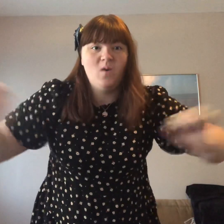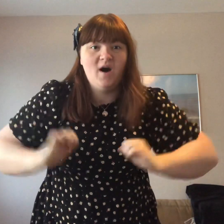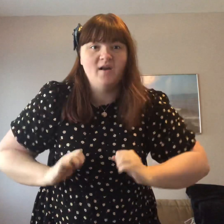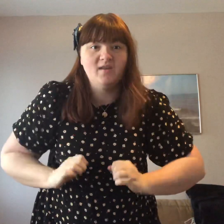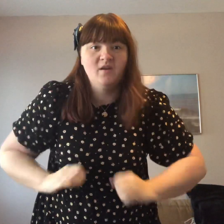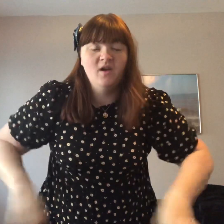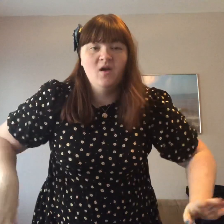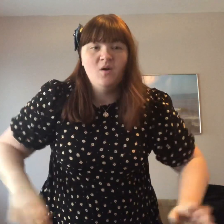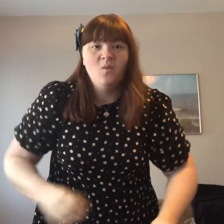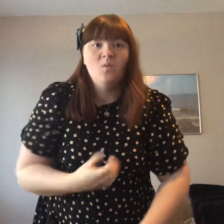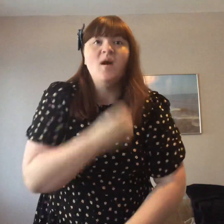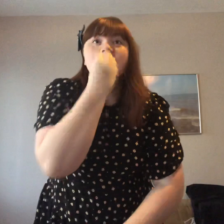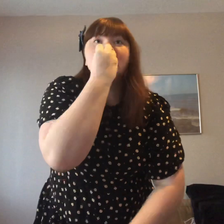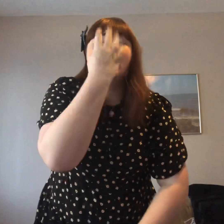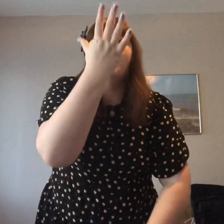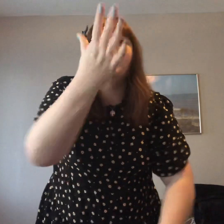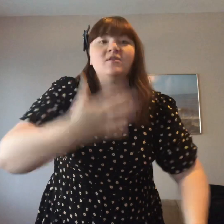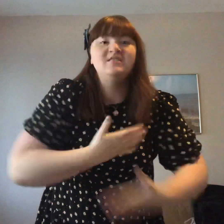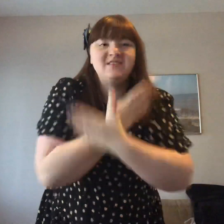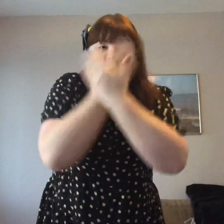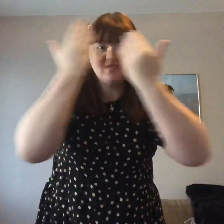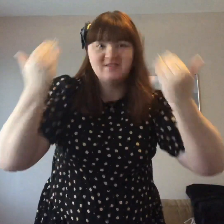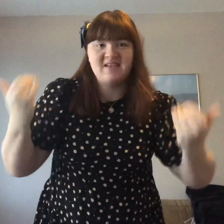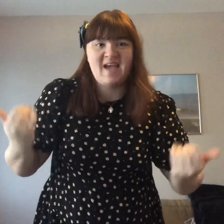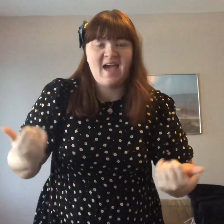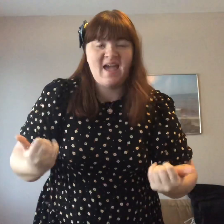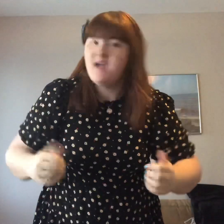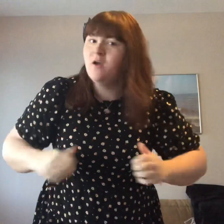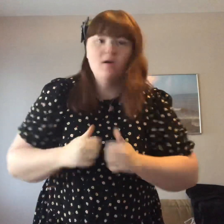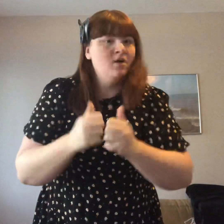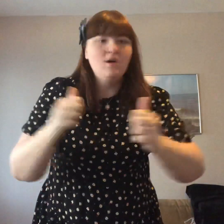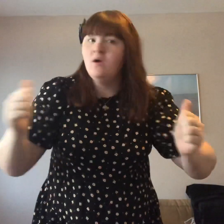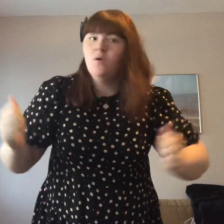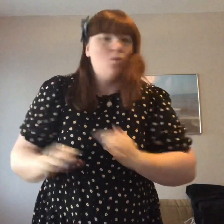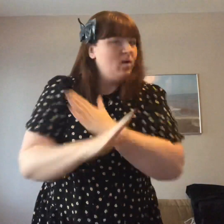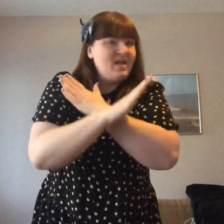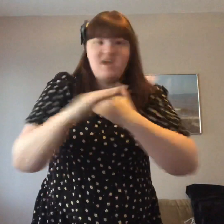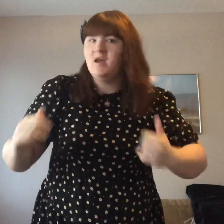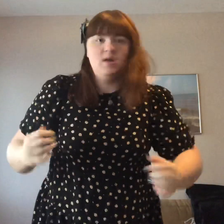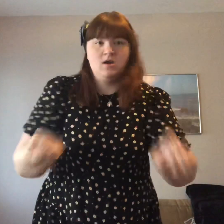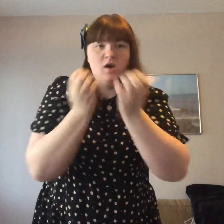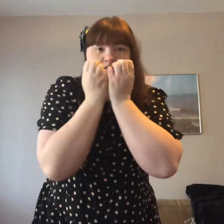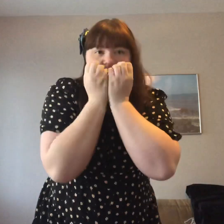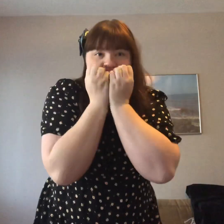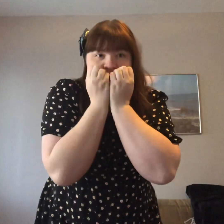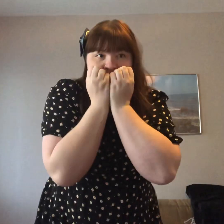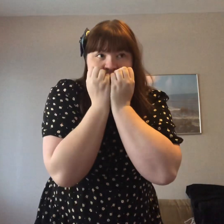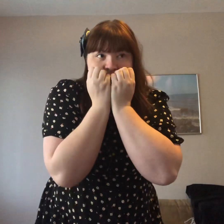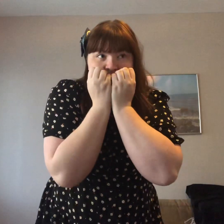one. What a beautiful day. We're not scared.